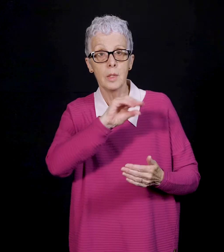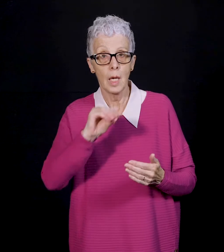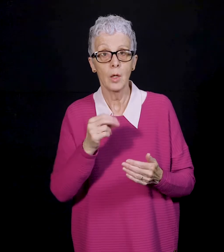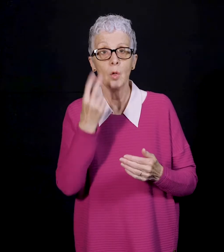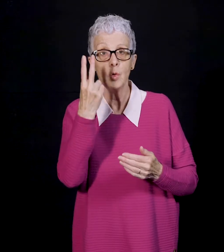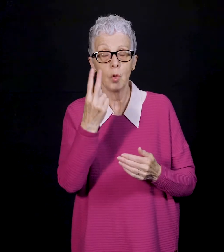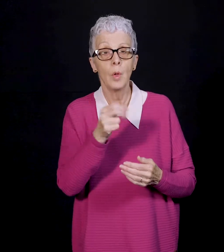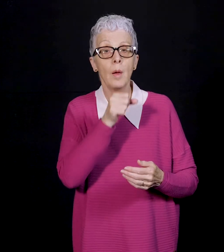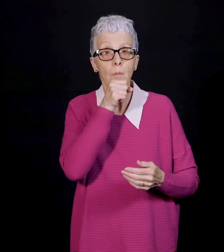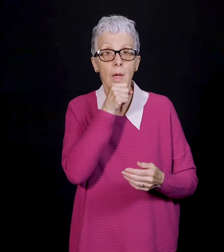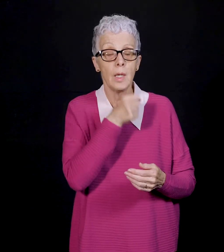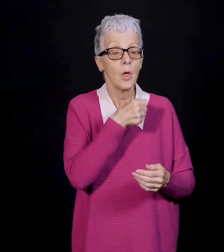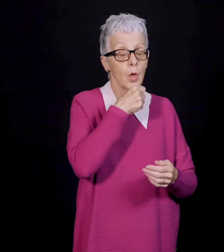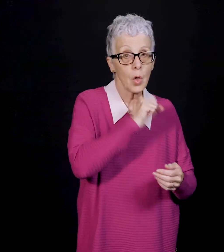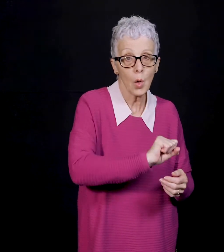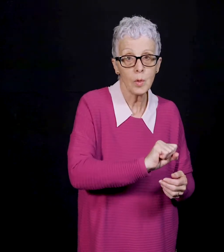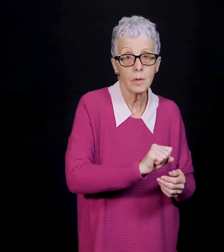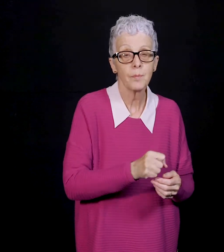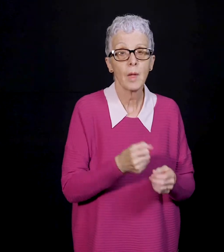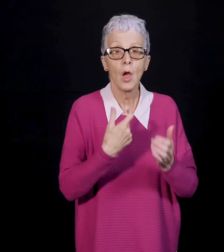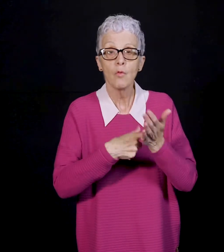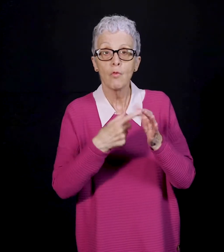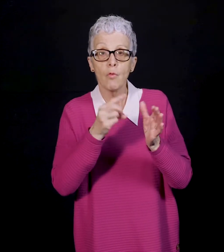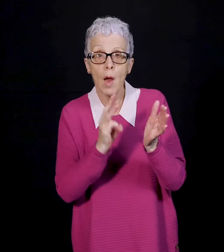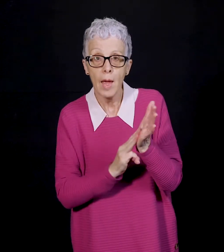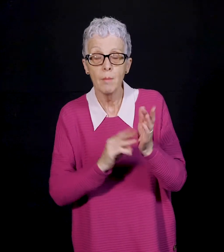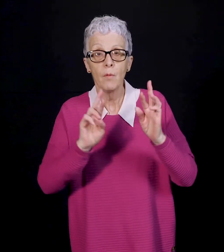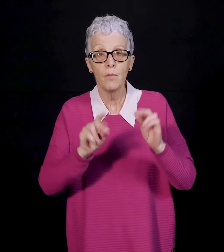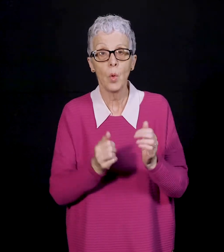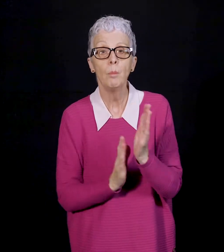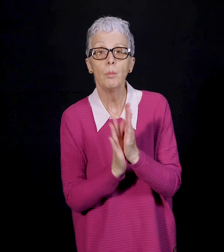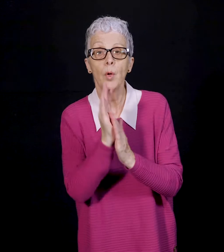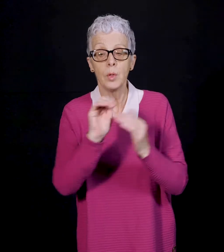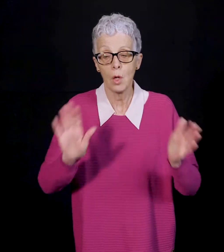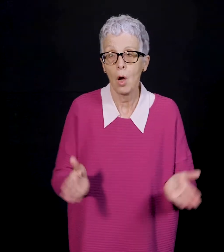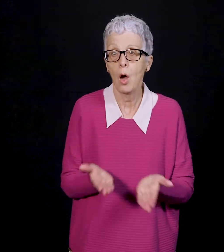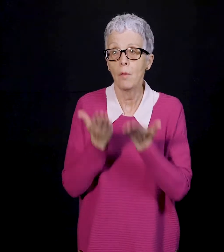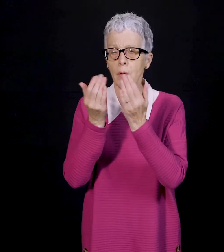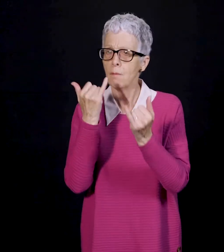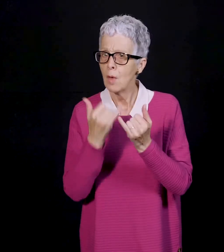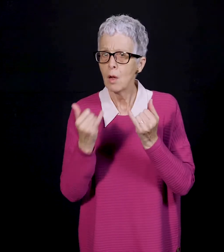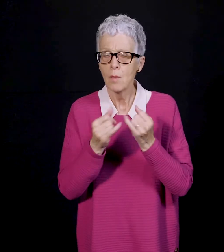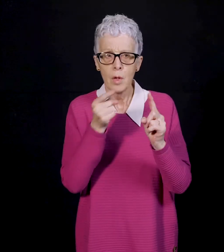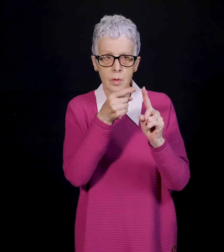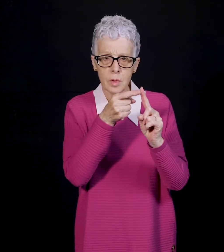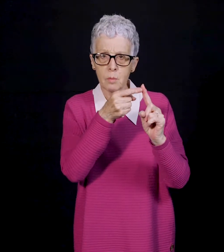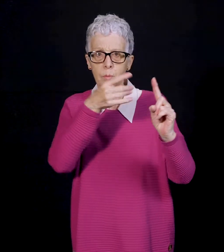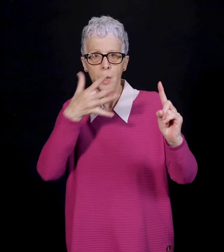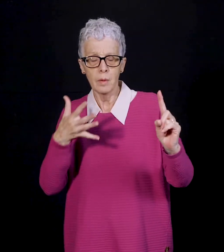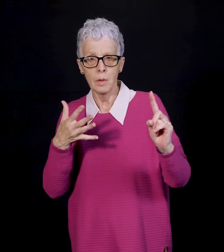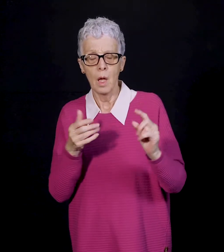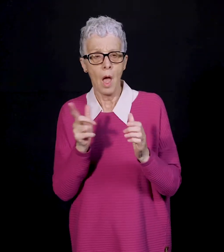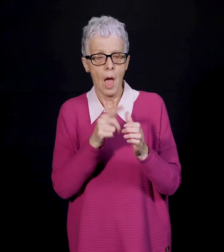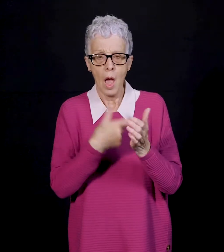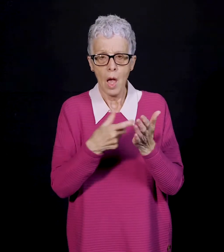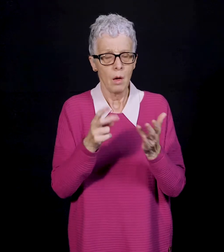sin offering and a ram for a burnt offering. So you can see it's very, very specific. And it's with this shock and the grief of Aaron losing